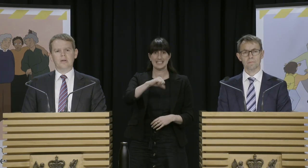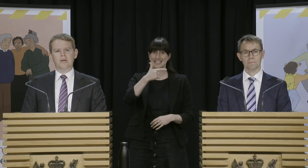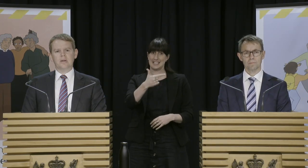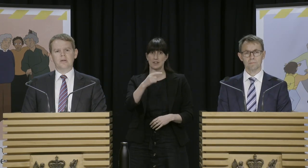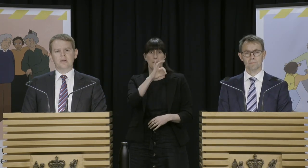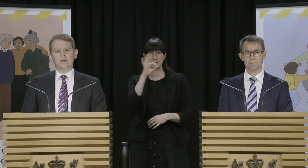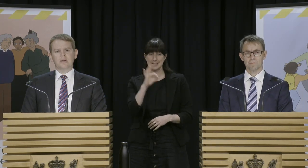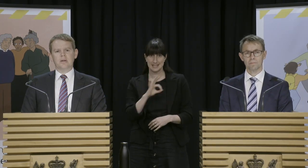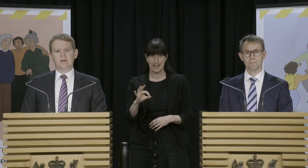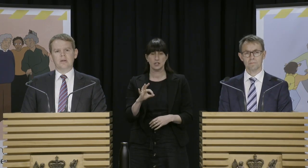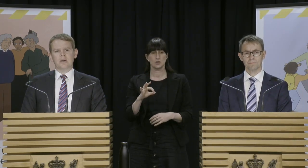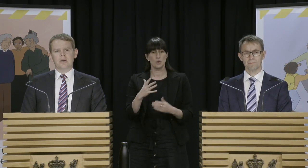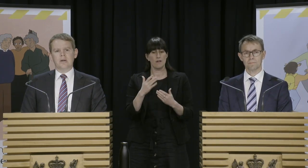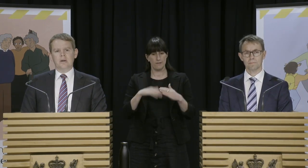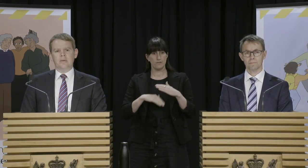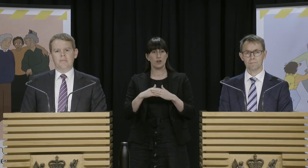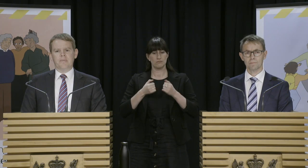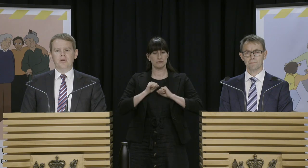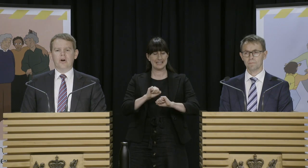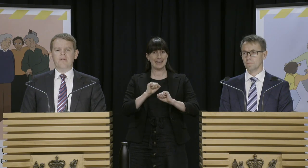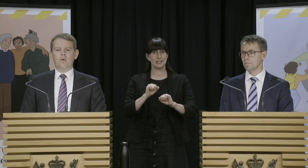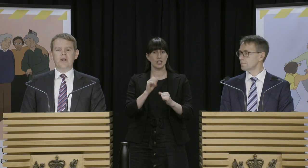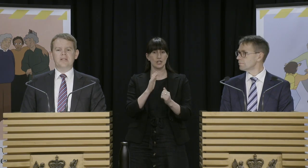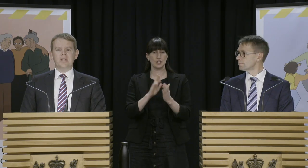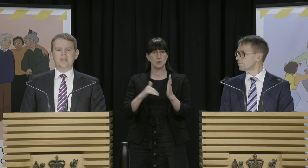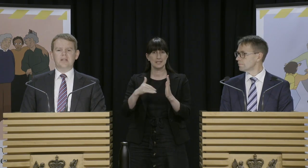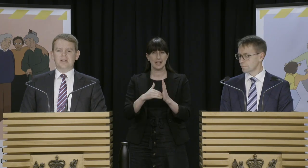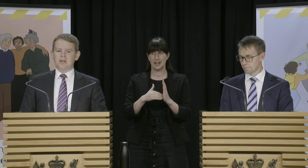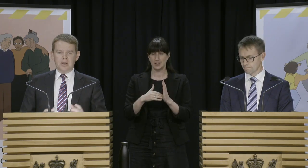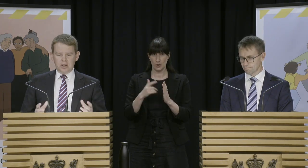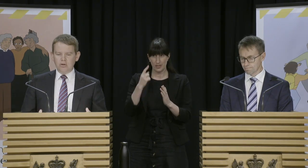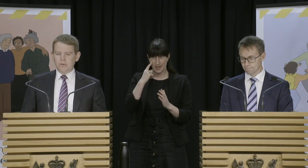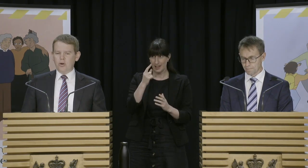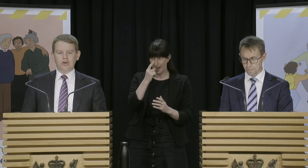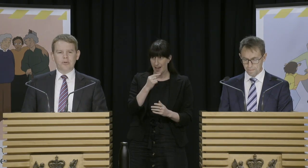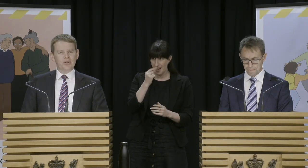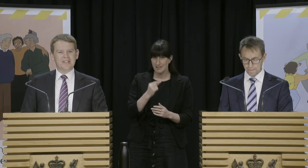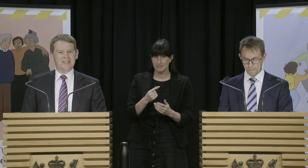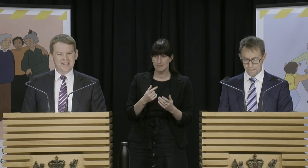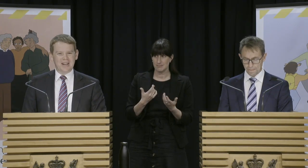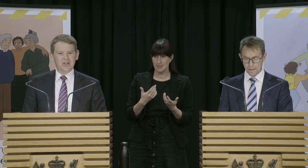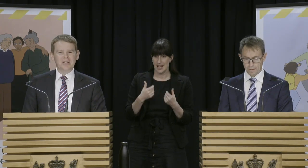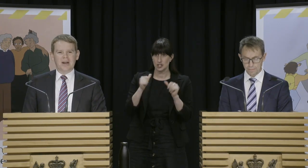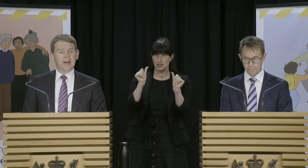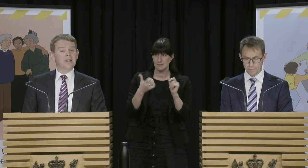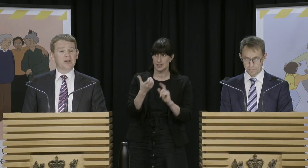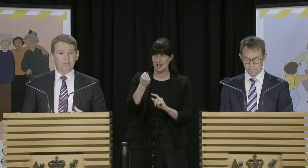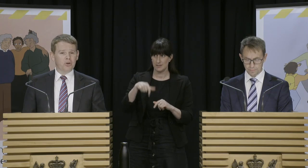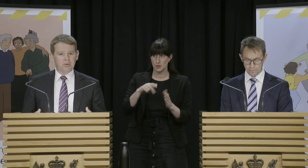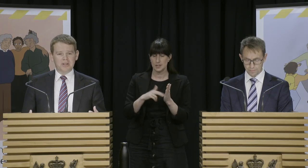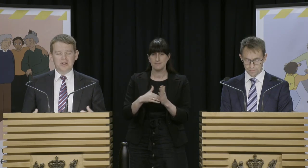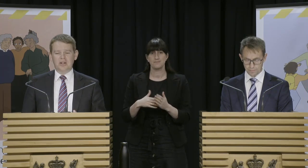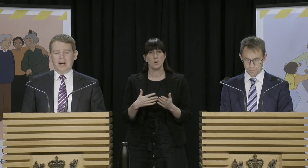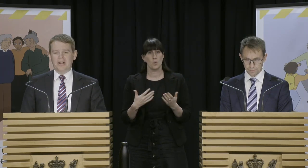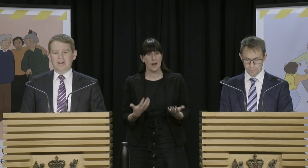Is herd immunity effectively impossible for New Zealand? Look, I've always said, and this is it's a useful contribution to the discussion, and it is a